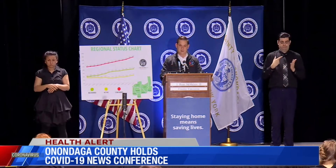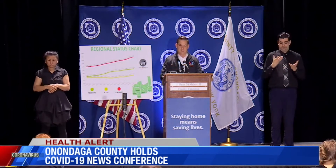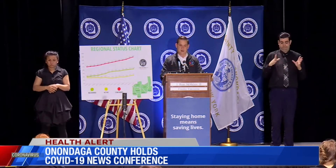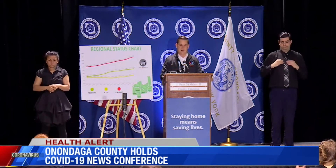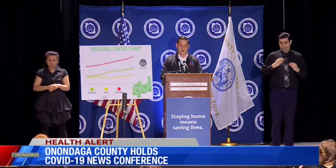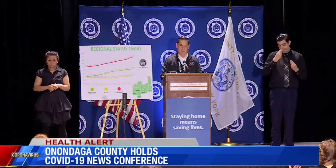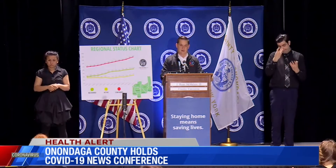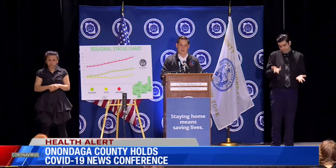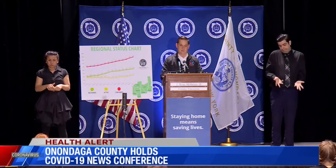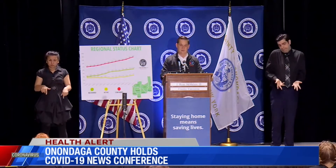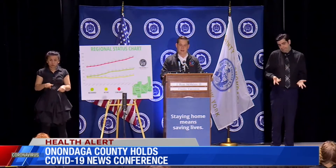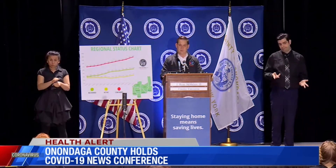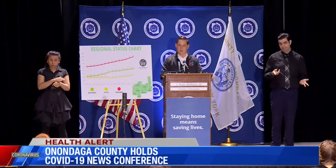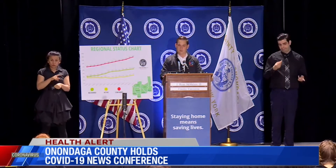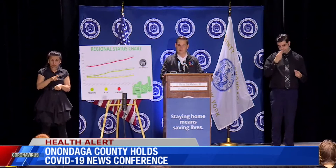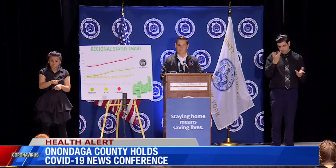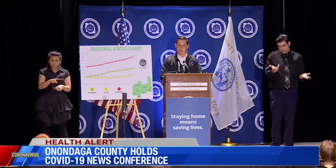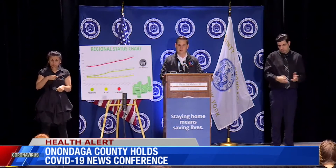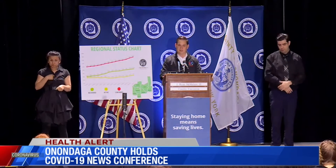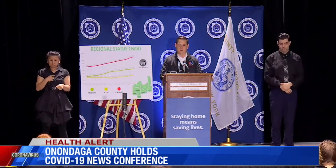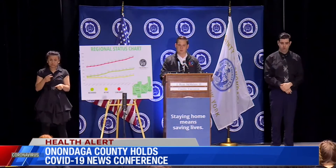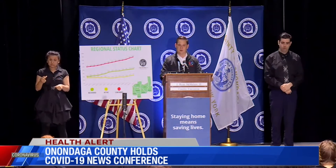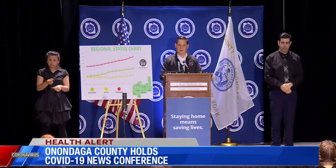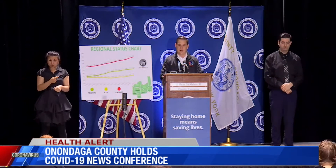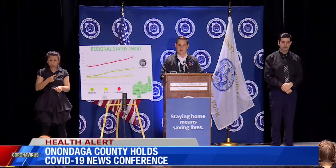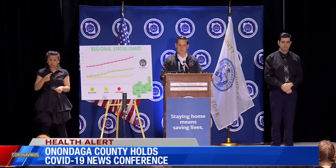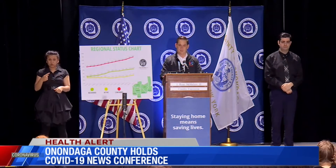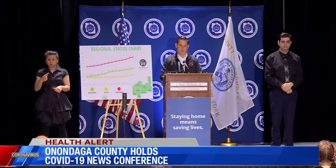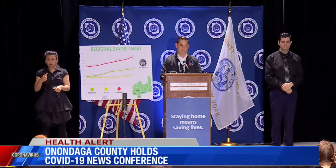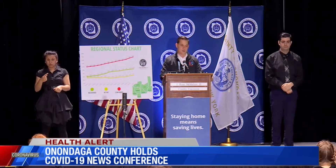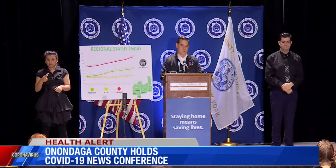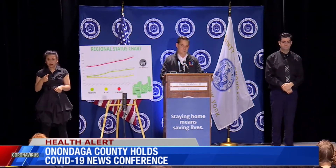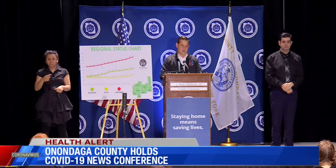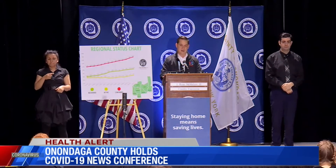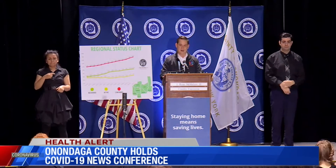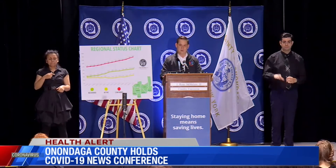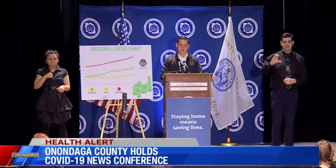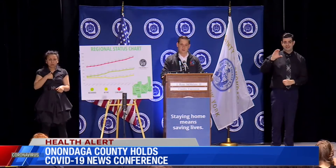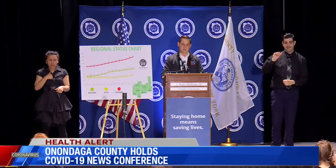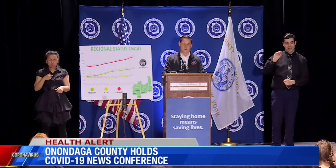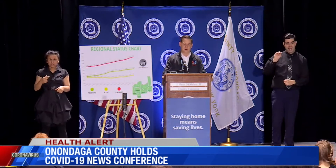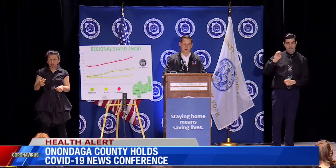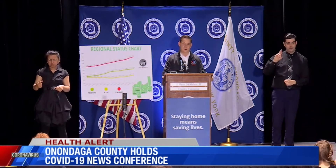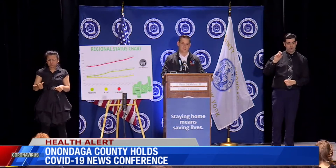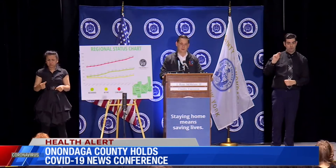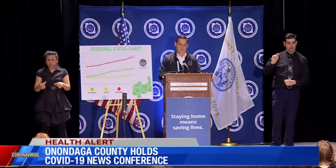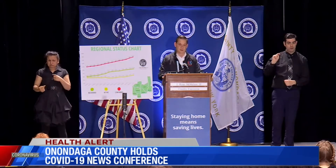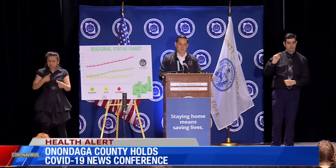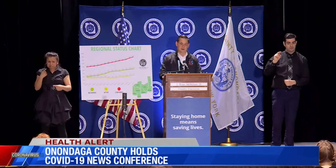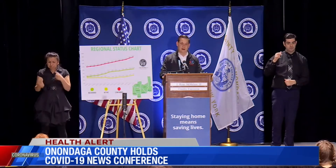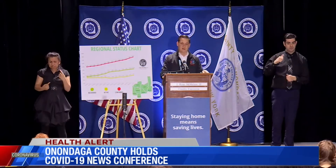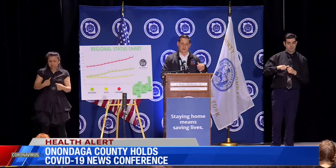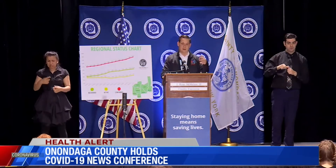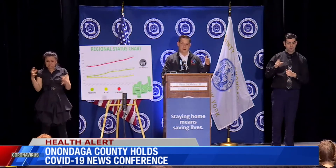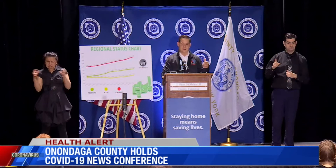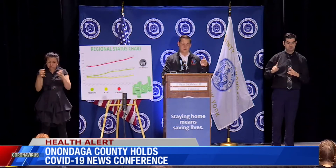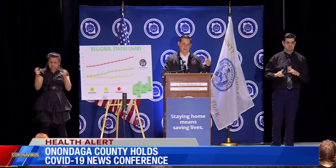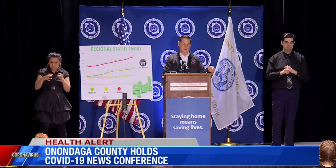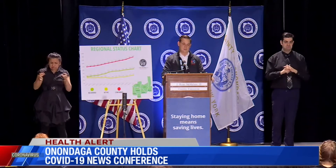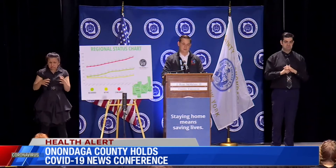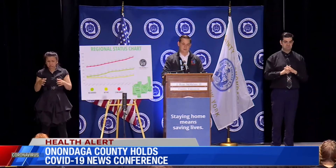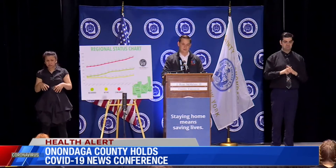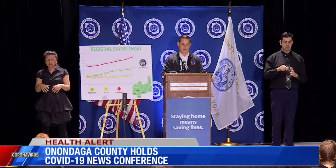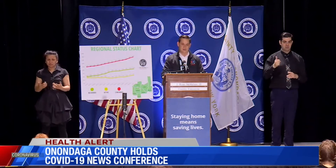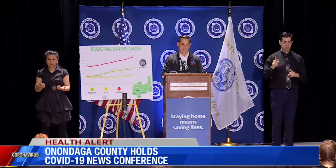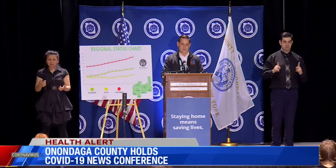process. And Cameron really tested me early on, remember? We had Cameron, and he was there, and we've had a lot of other